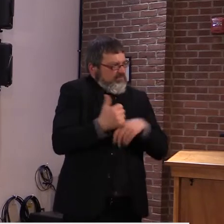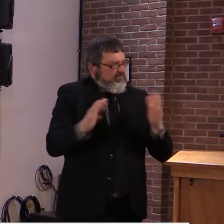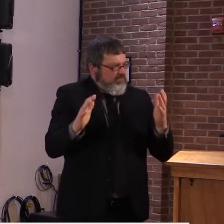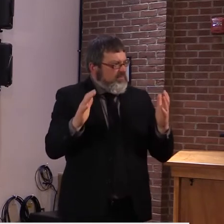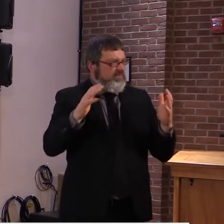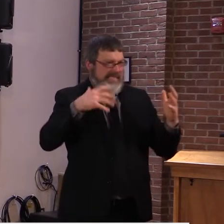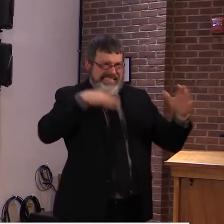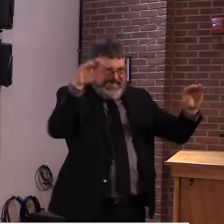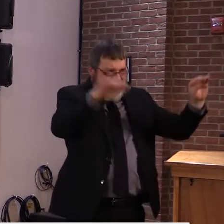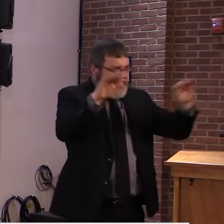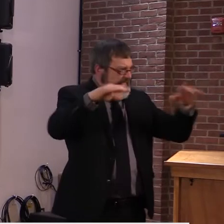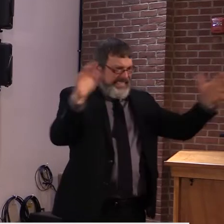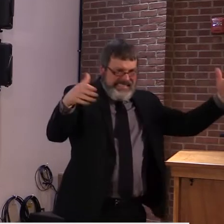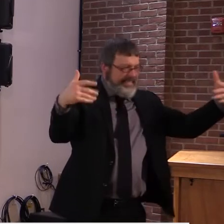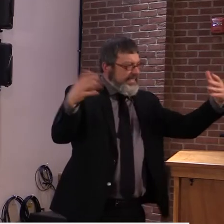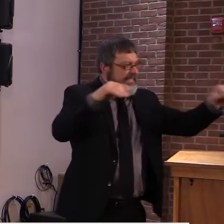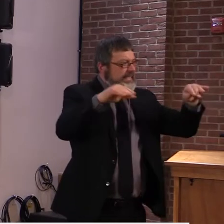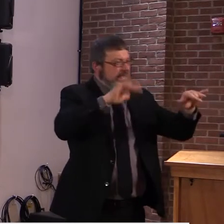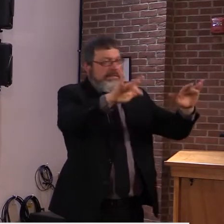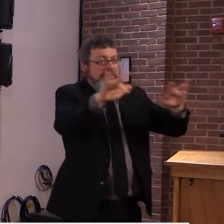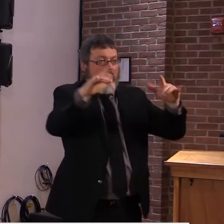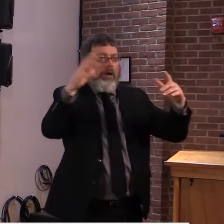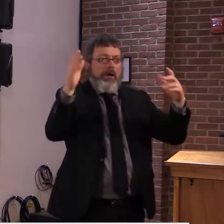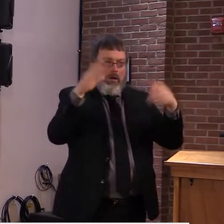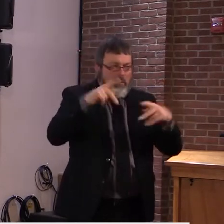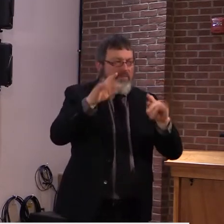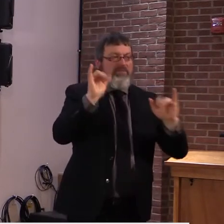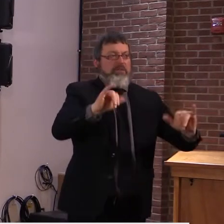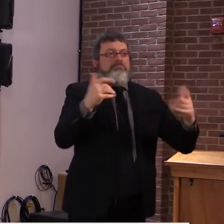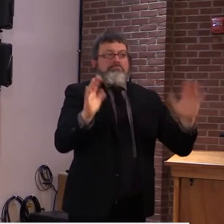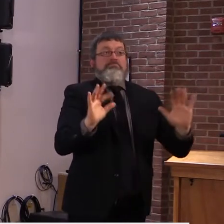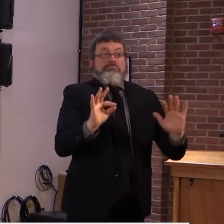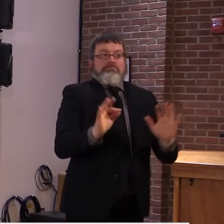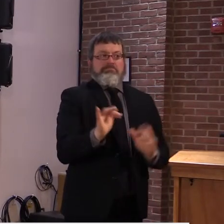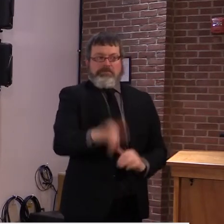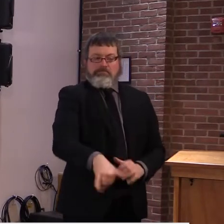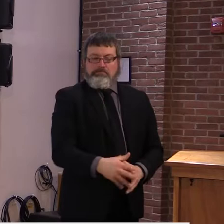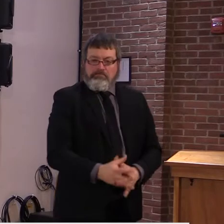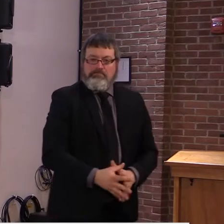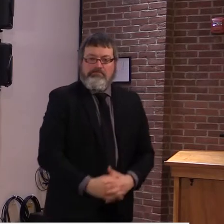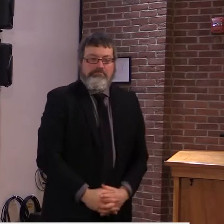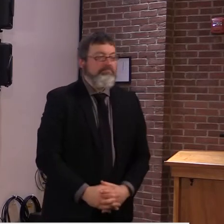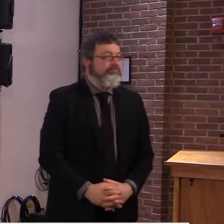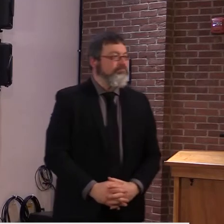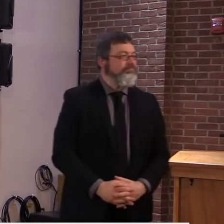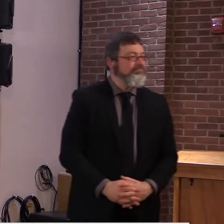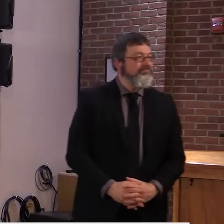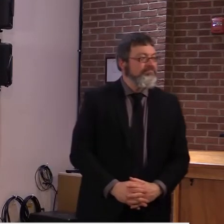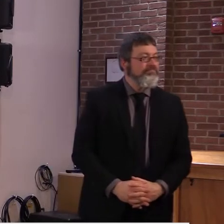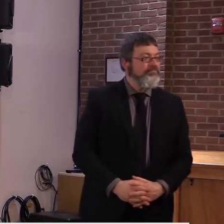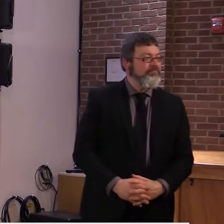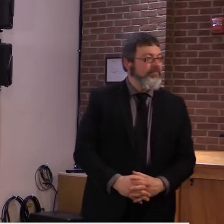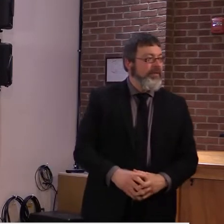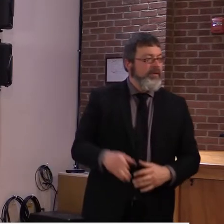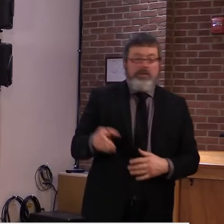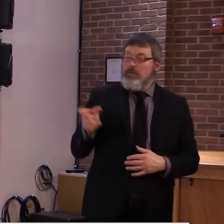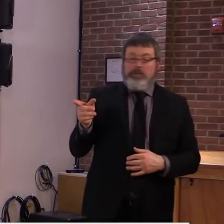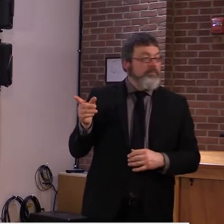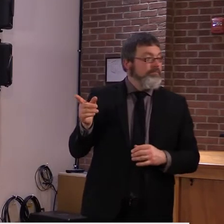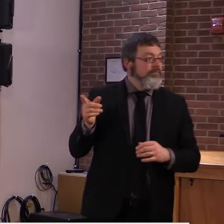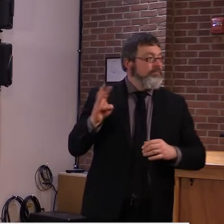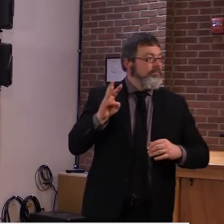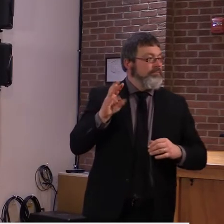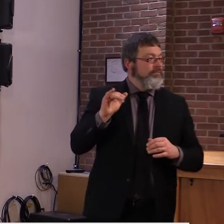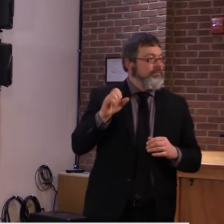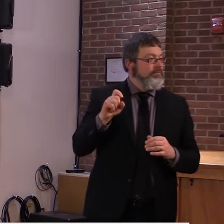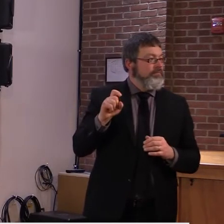et cetera, vaccinated. Thank you. As well, Calvin, it's part of my nature, but